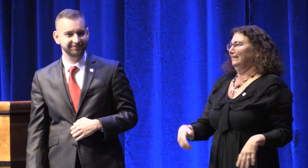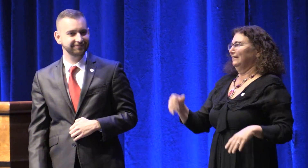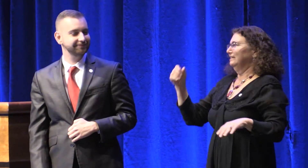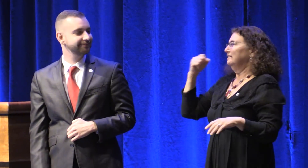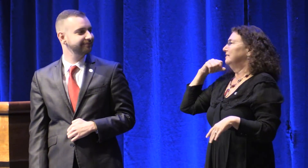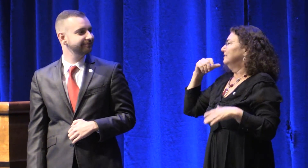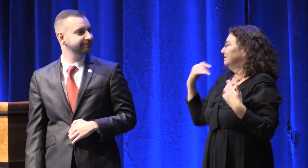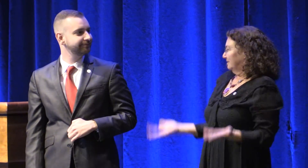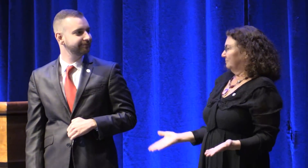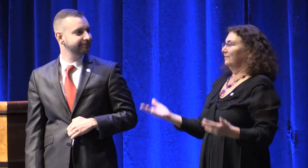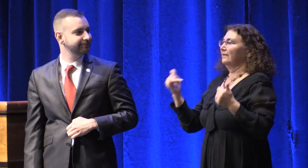there. All right.